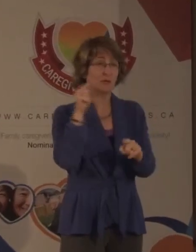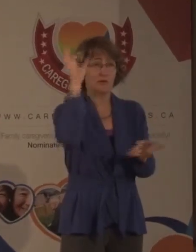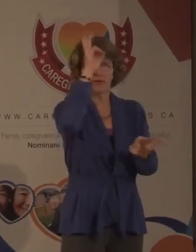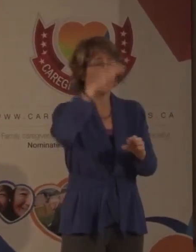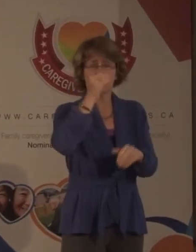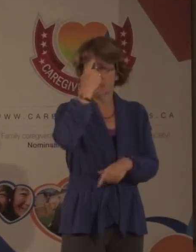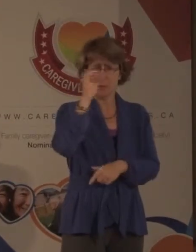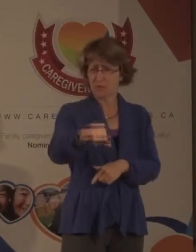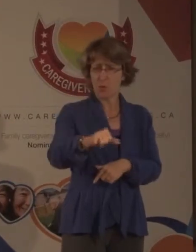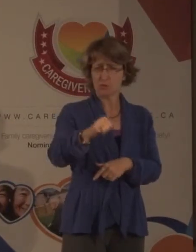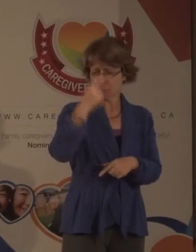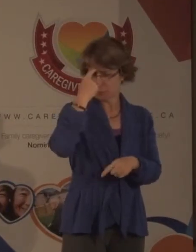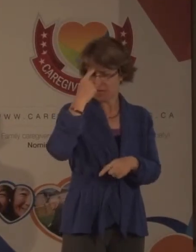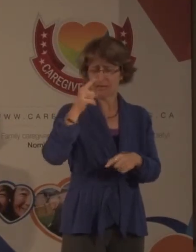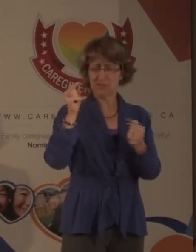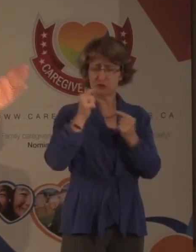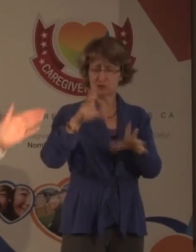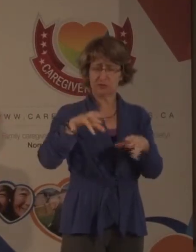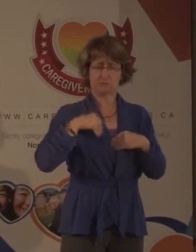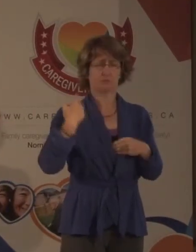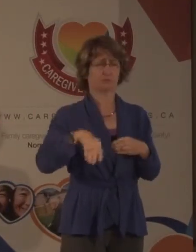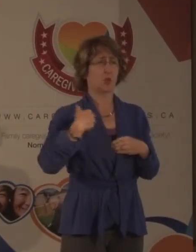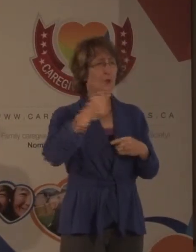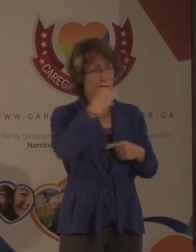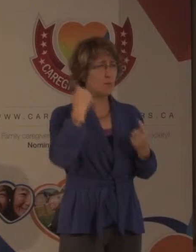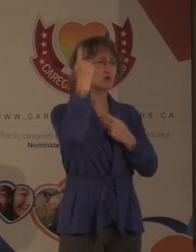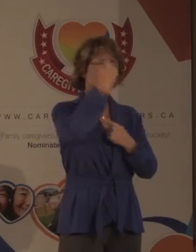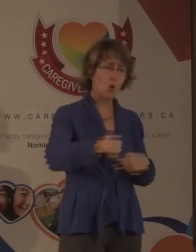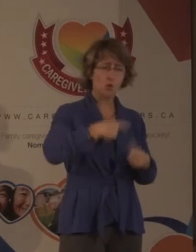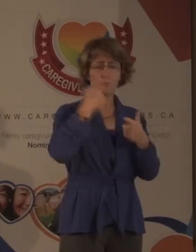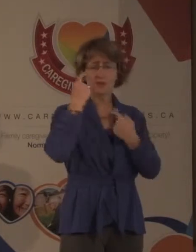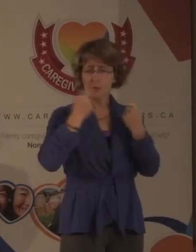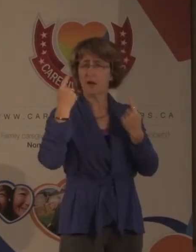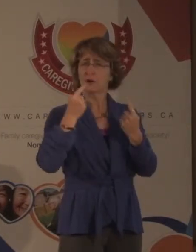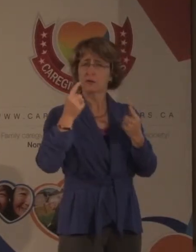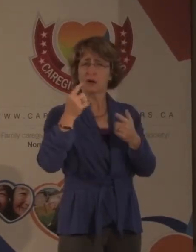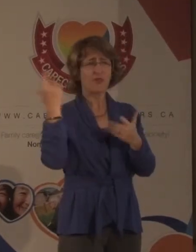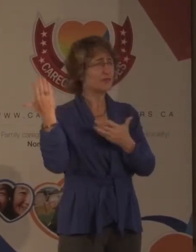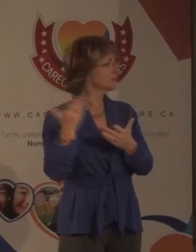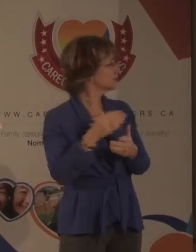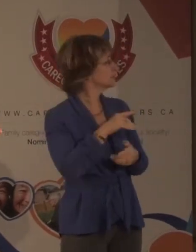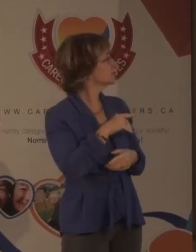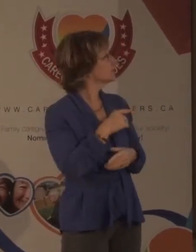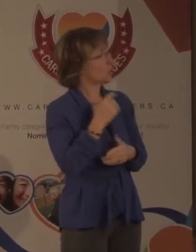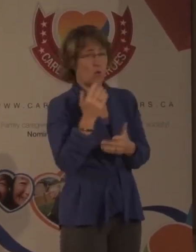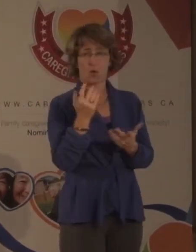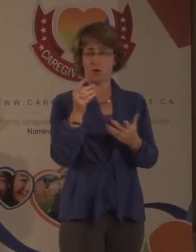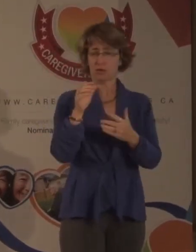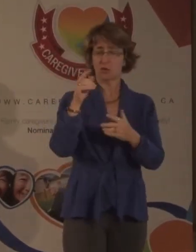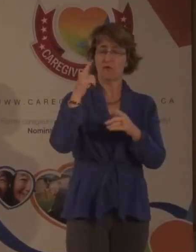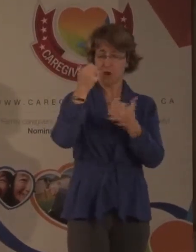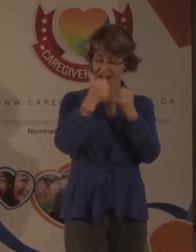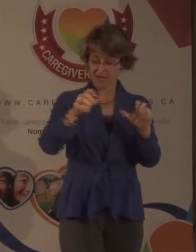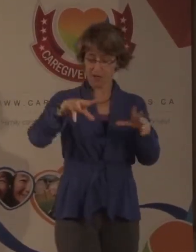about stroke, we think about brain tumor, but we don't think of how expansive it is. So here are the things to consider with ABI,